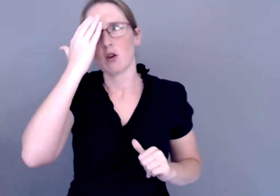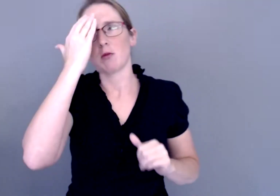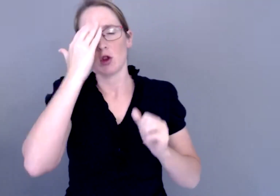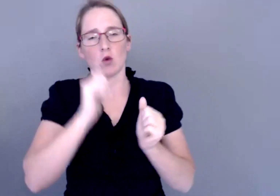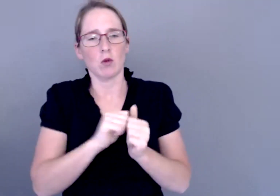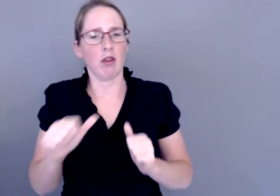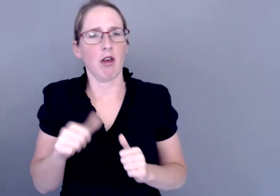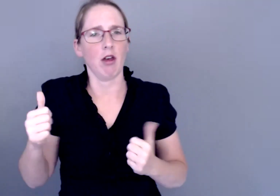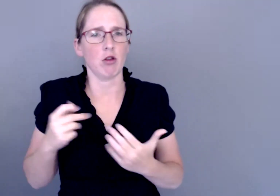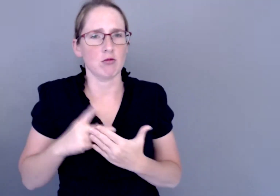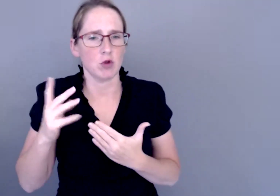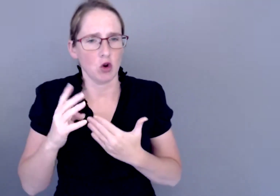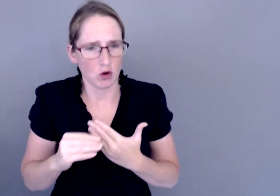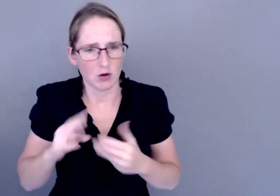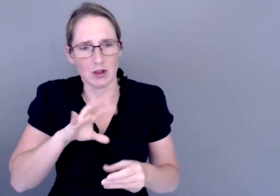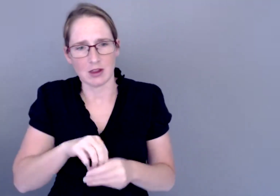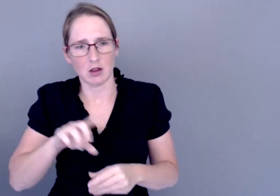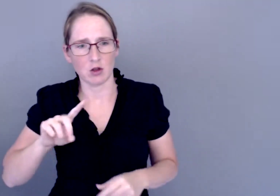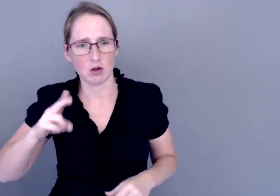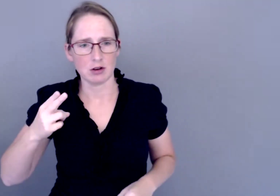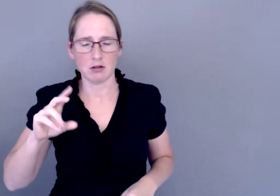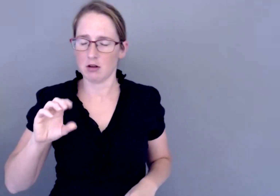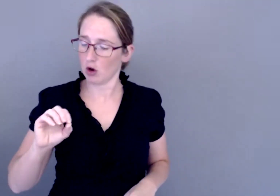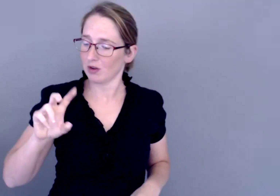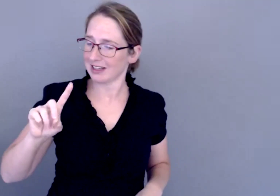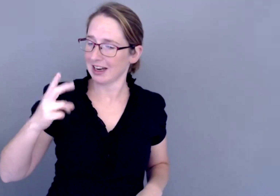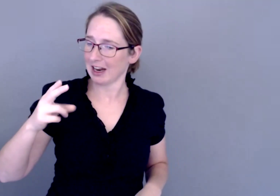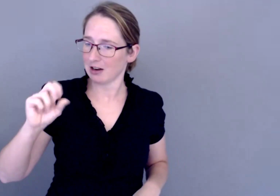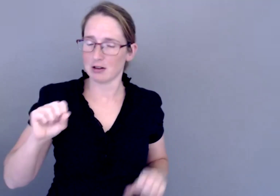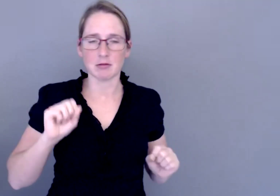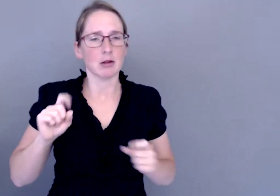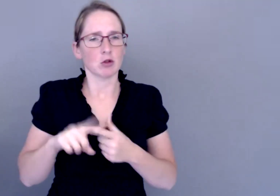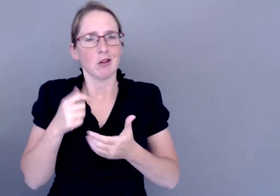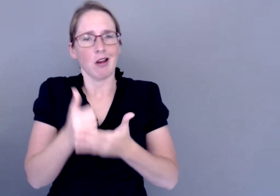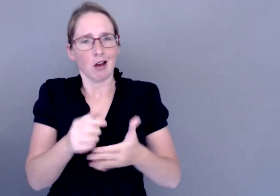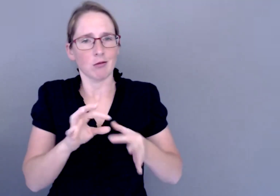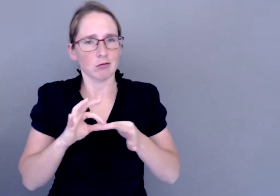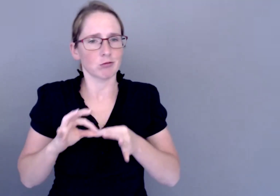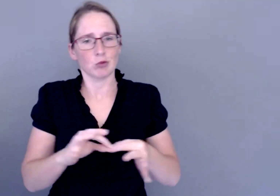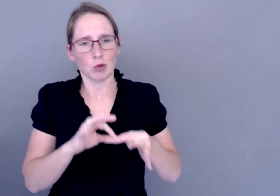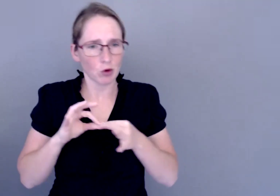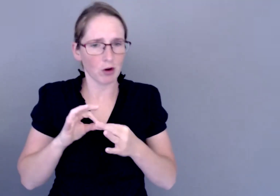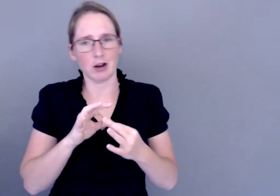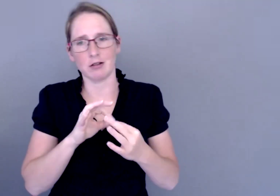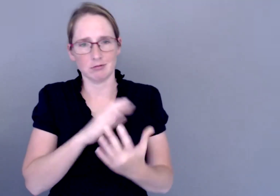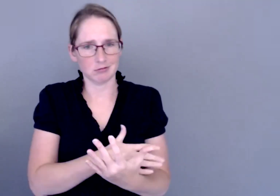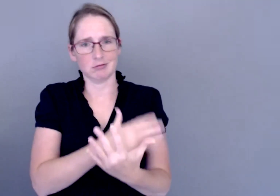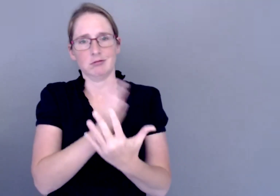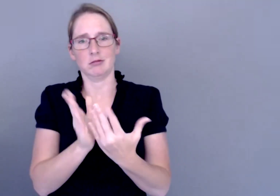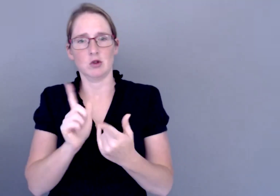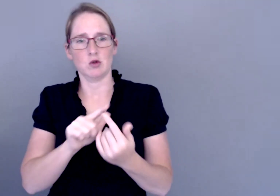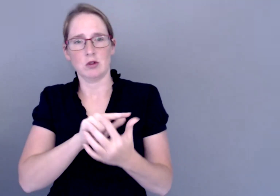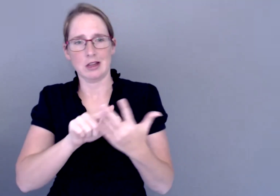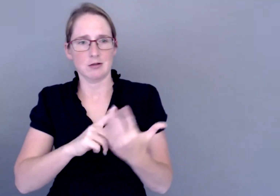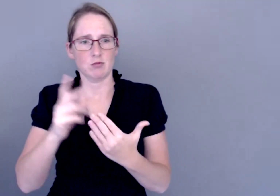other programs within ODHS to be able to help coordinate across to those